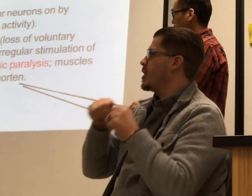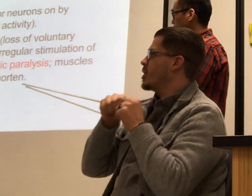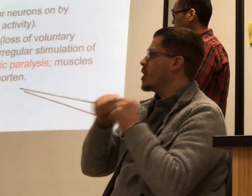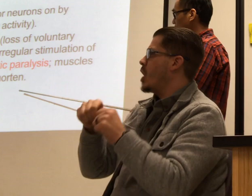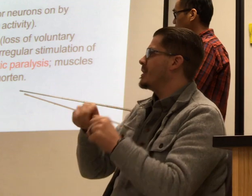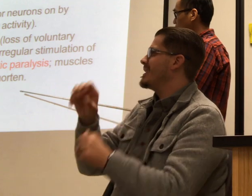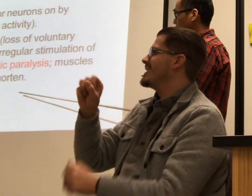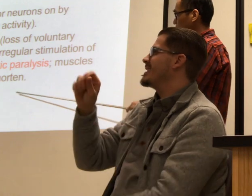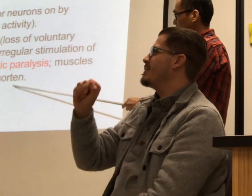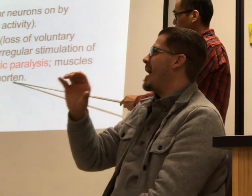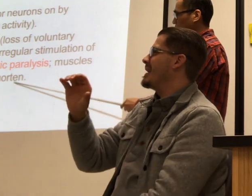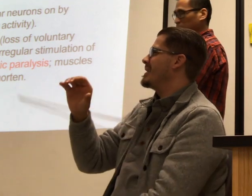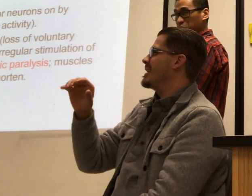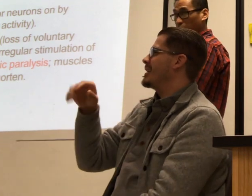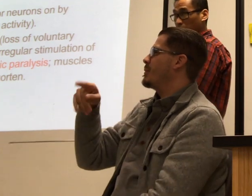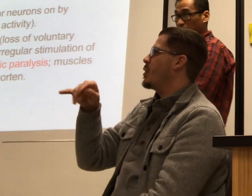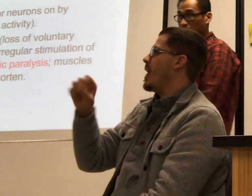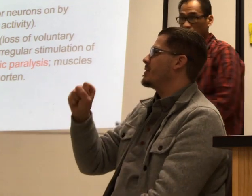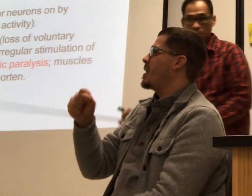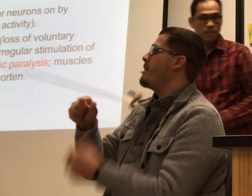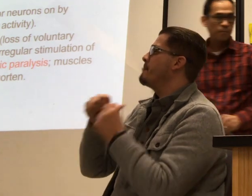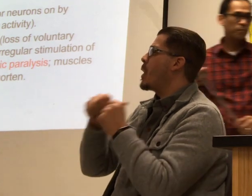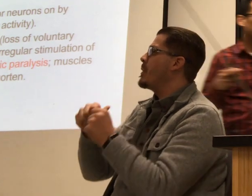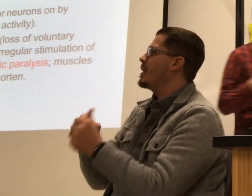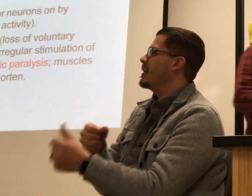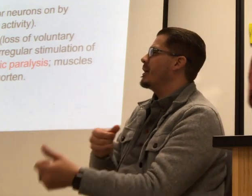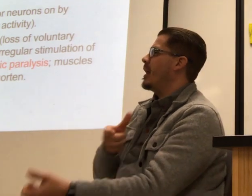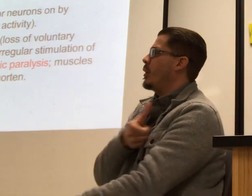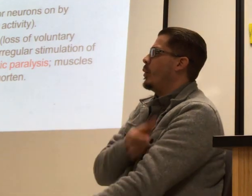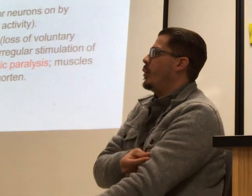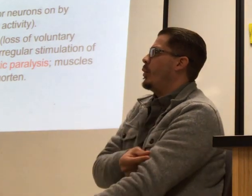spastic paralysis may make the muscles permanently shortened.